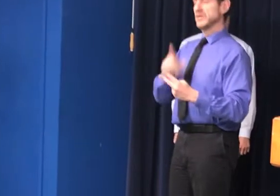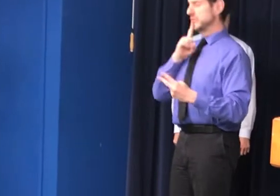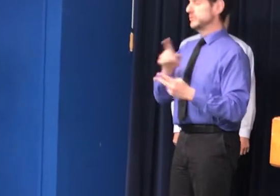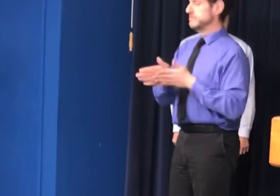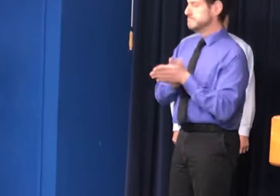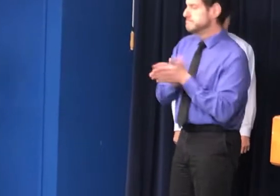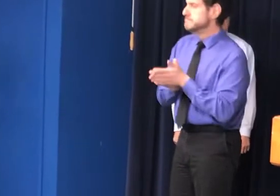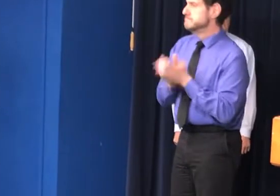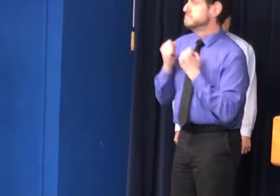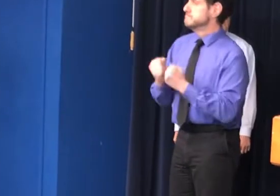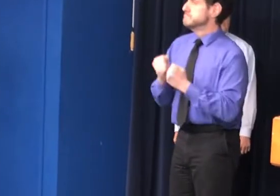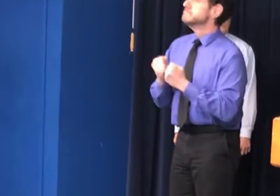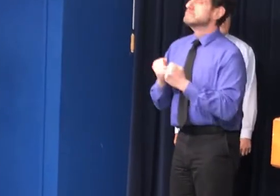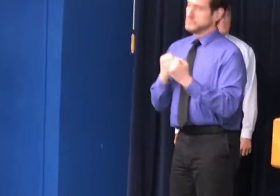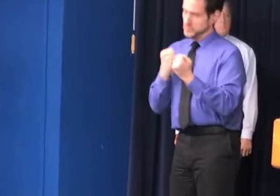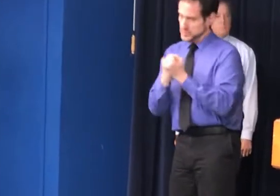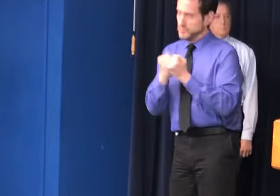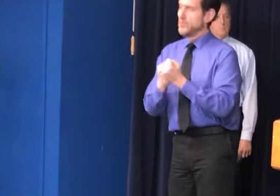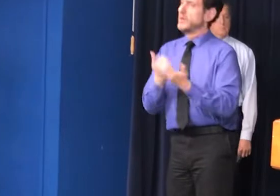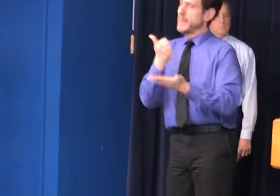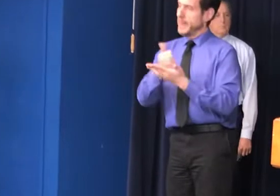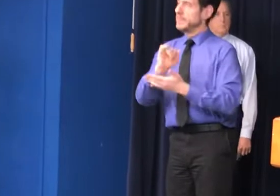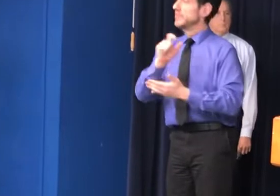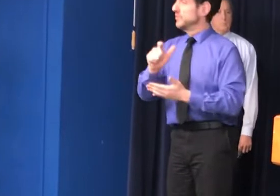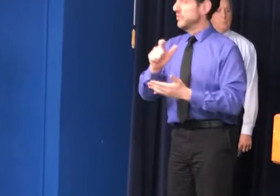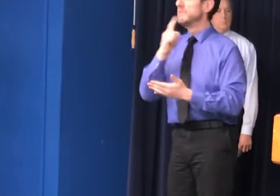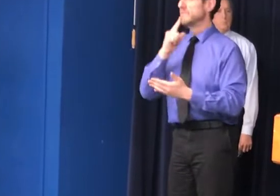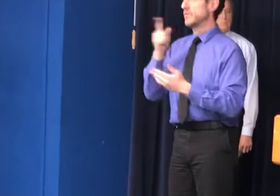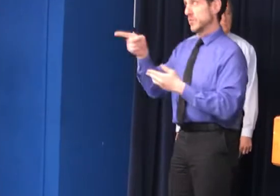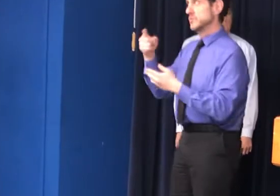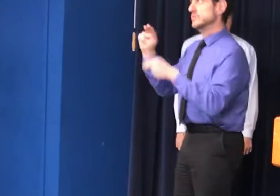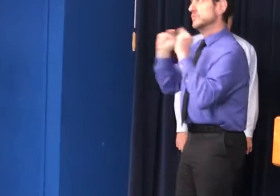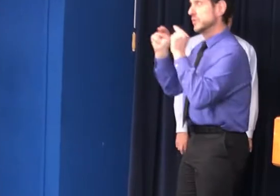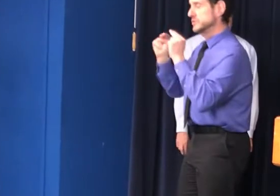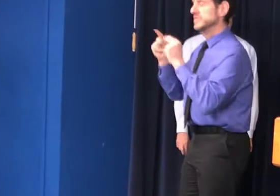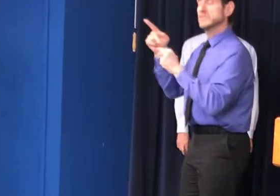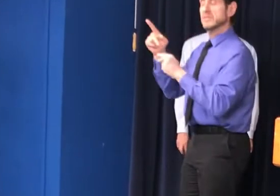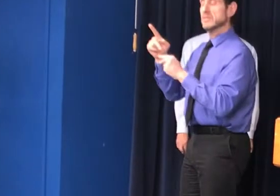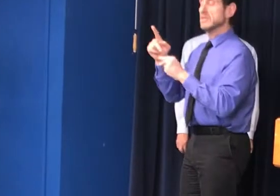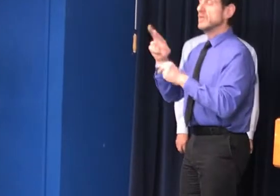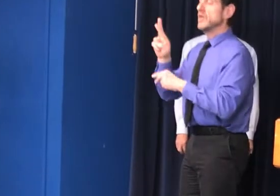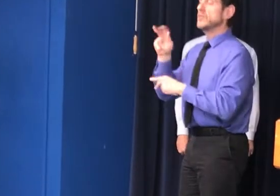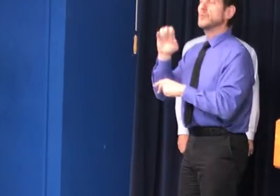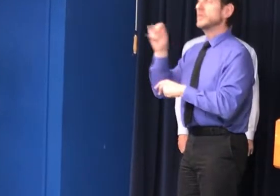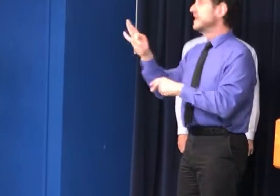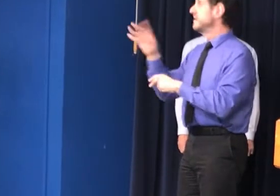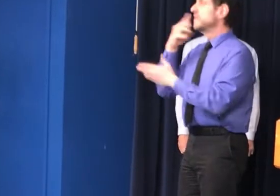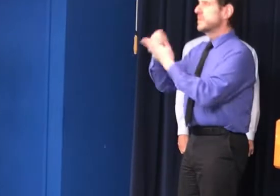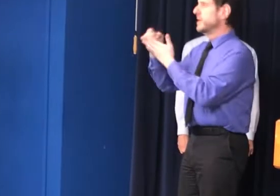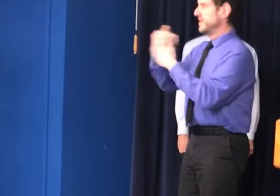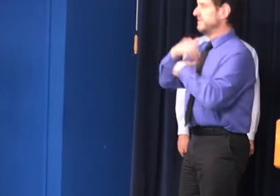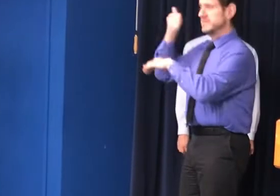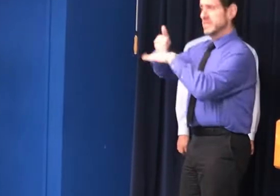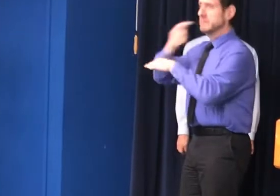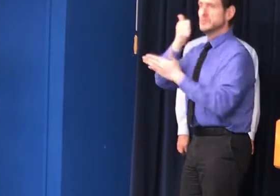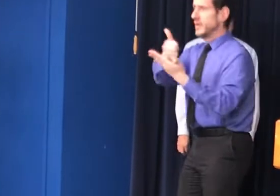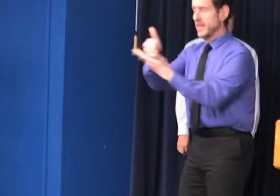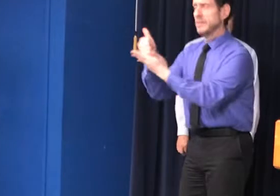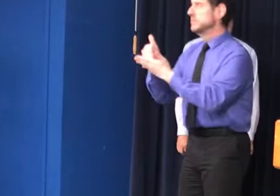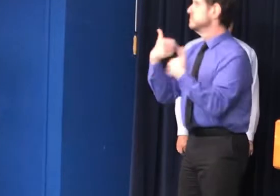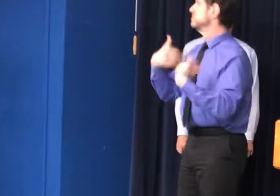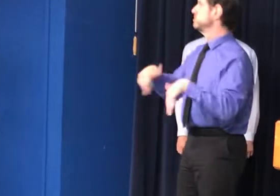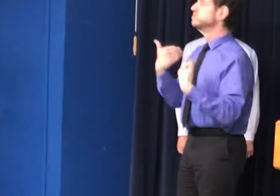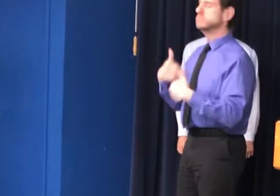these negotiations. This was a record-breaking emergency relief package and much needed for our state. As soon